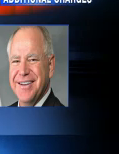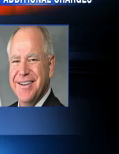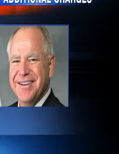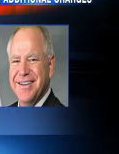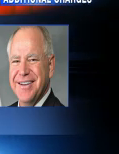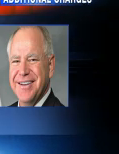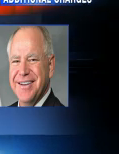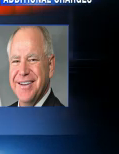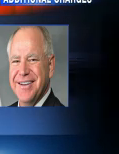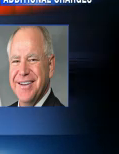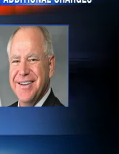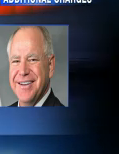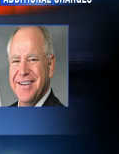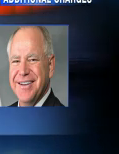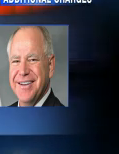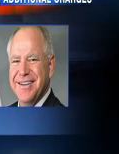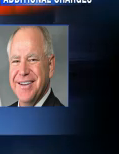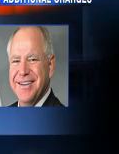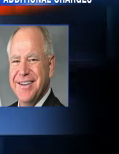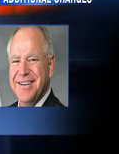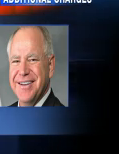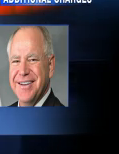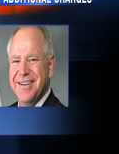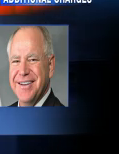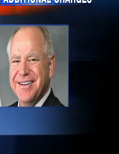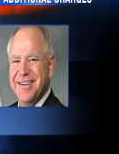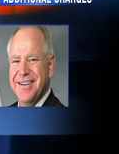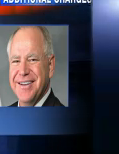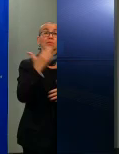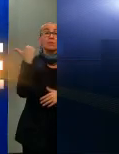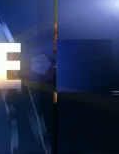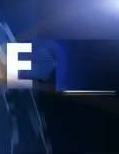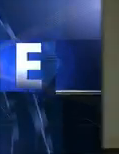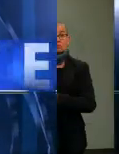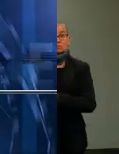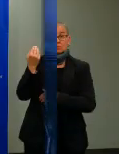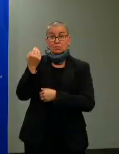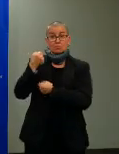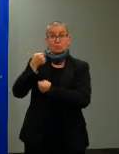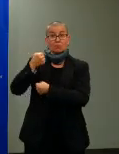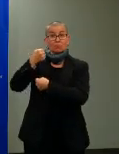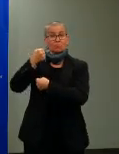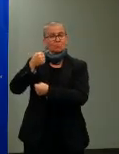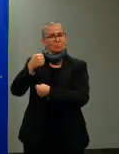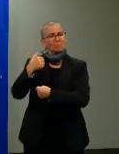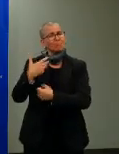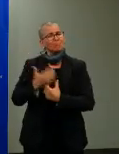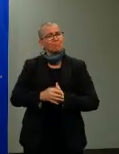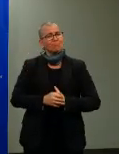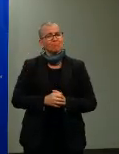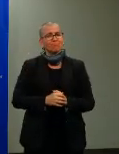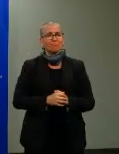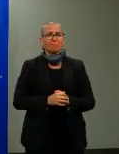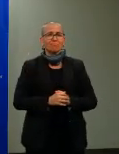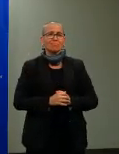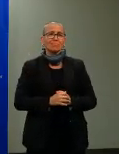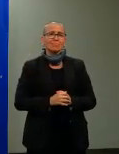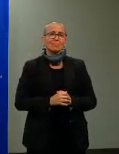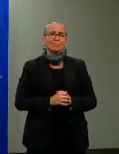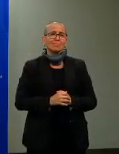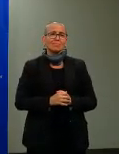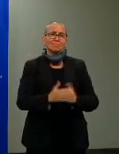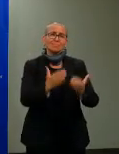ahead. Walz is addressing the matter right now. Let's take a live listen in. And so I want to again thank folks